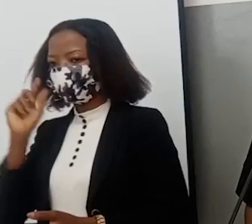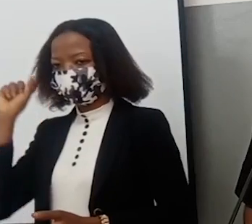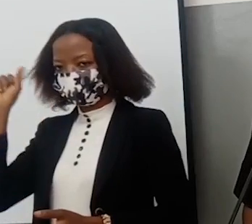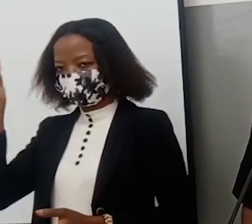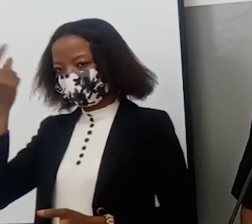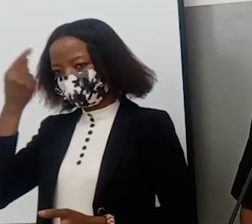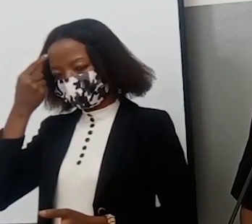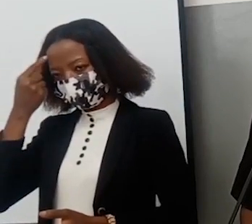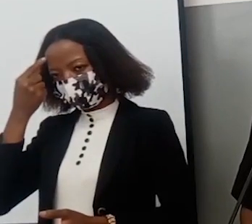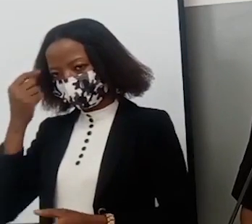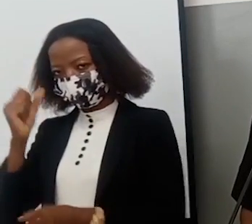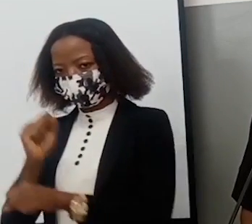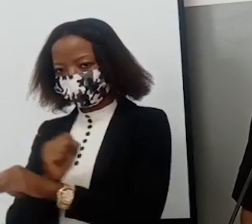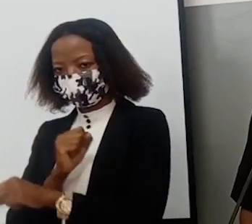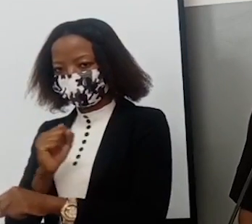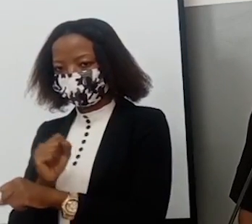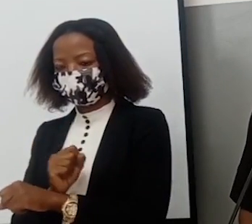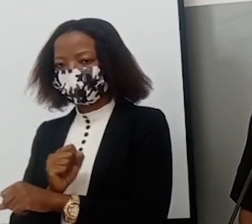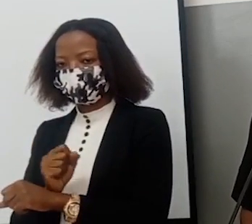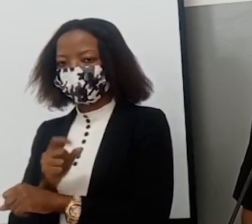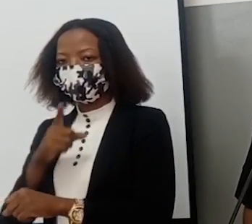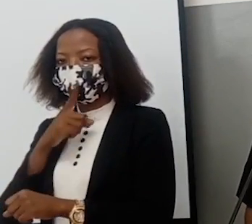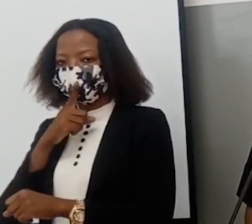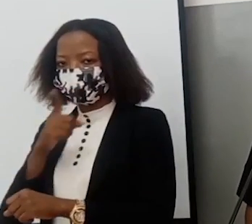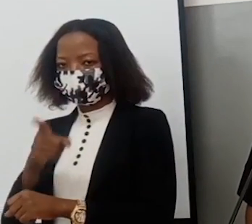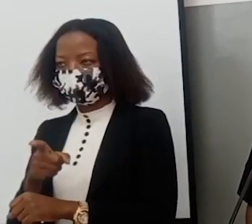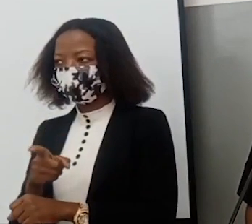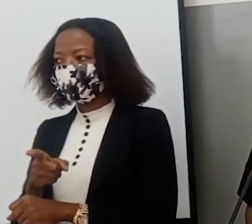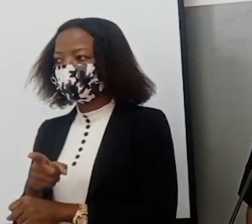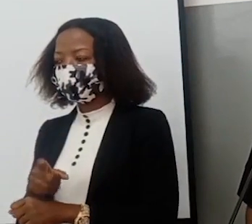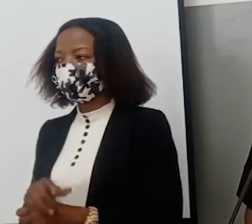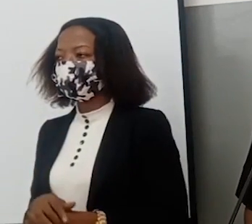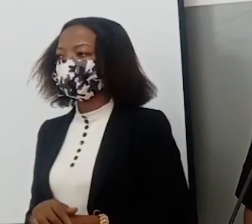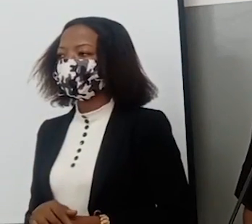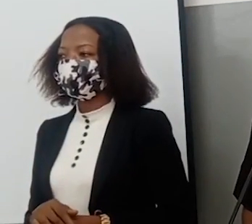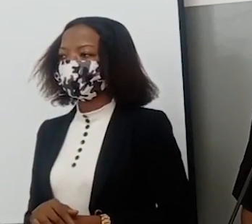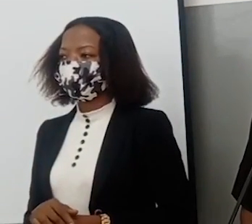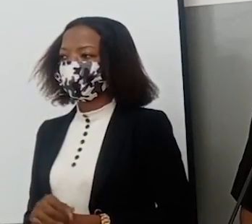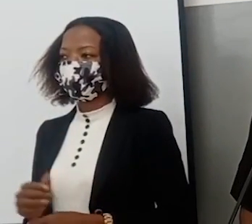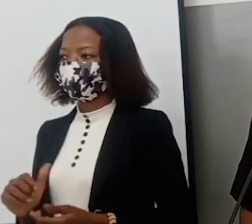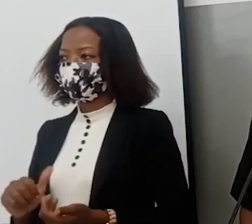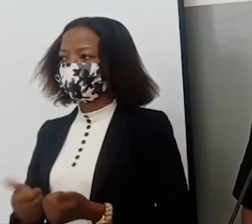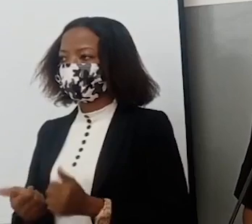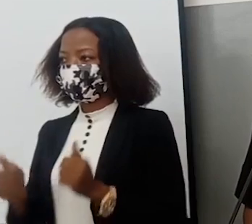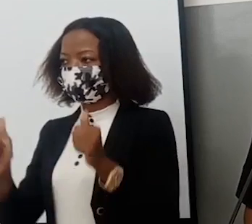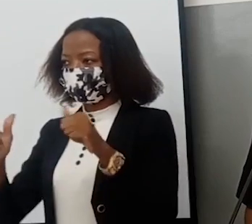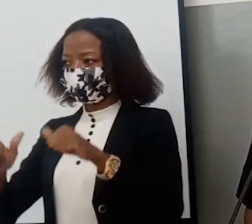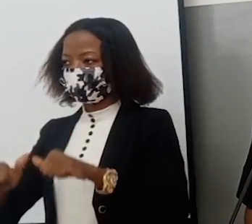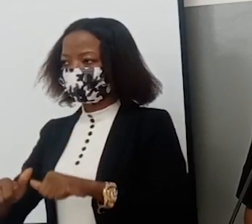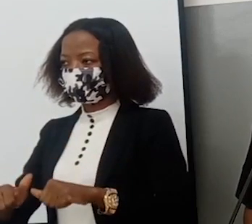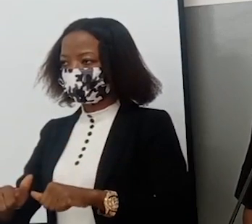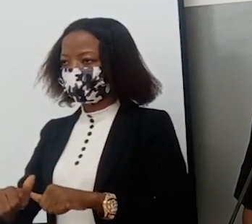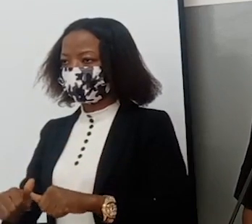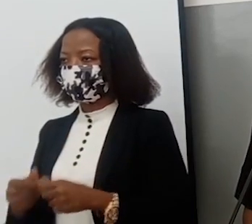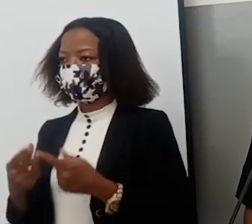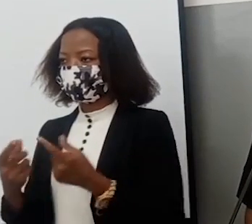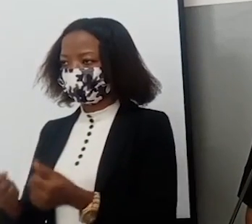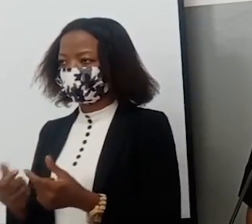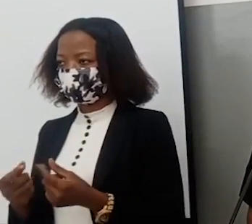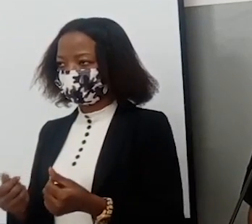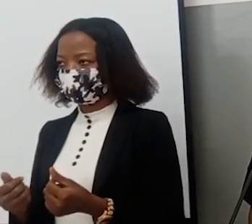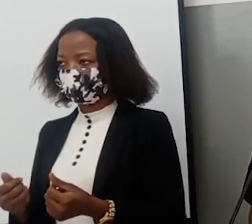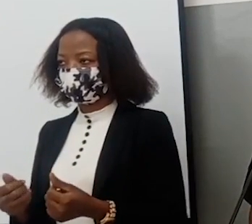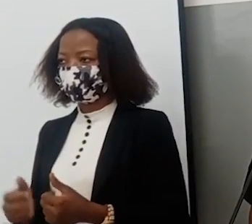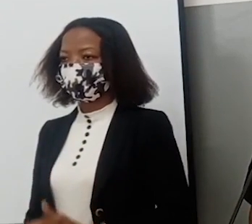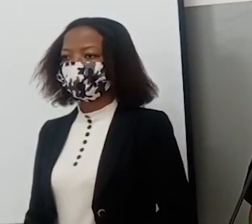government is working assiduously to make sure that we land the complementary stock of AstraZeneca as fast as we can.